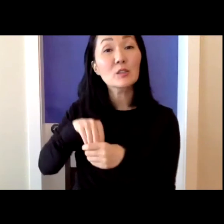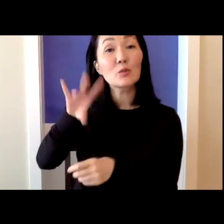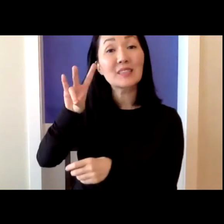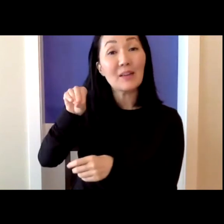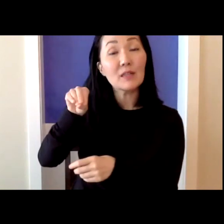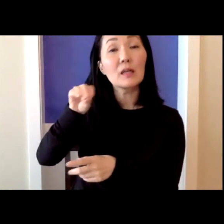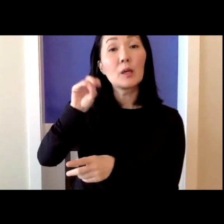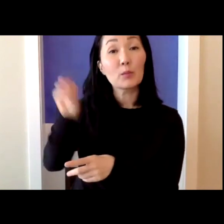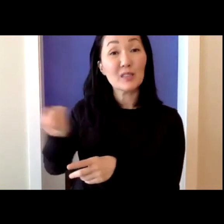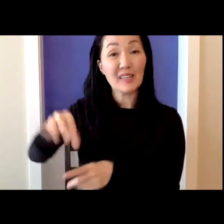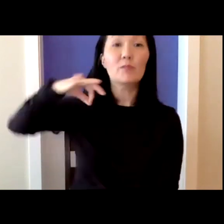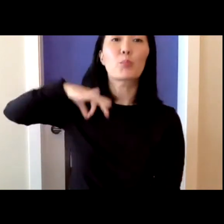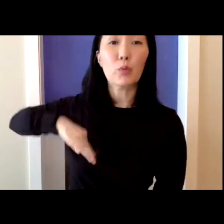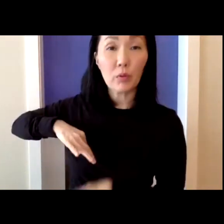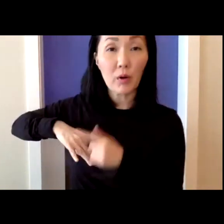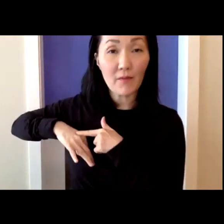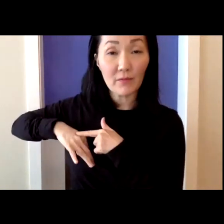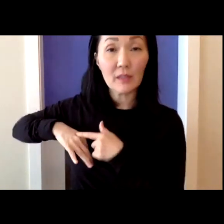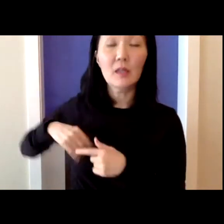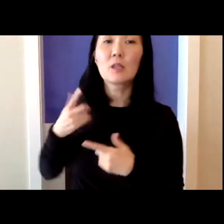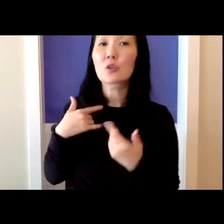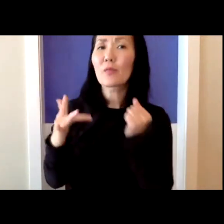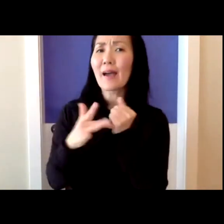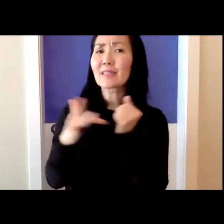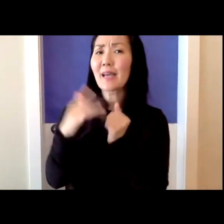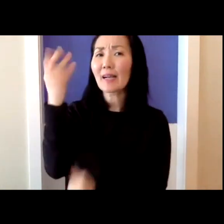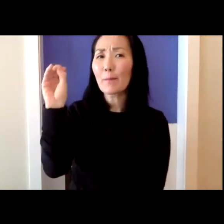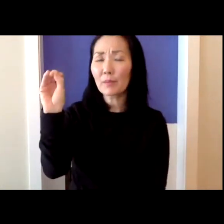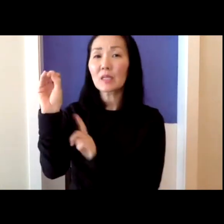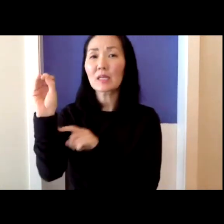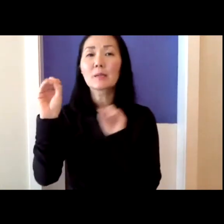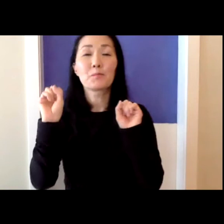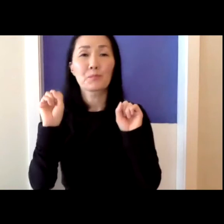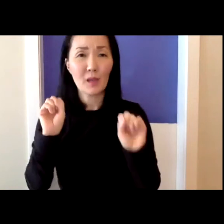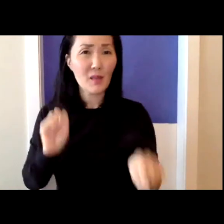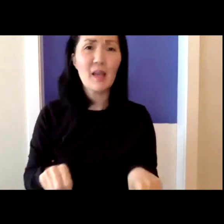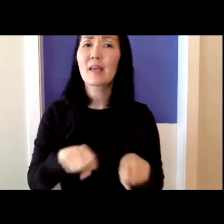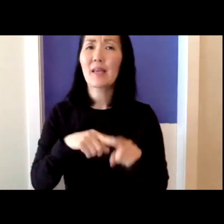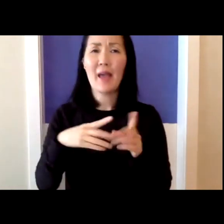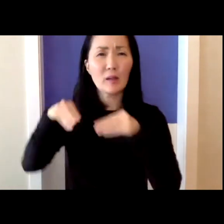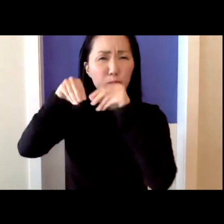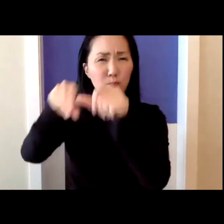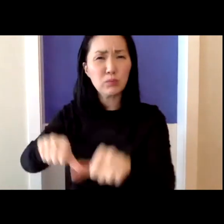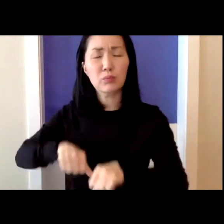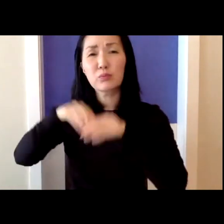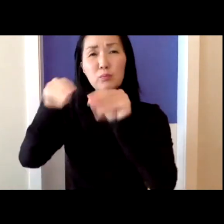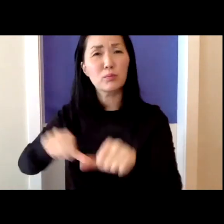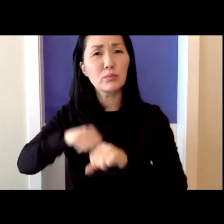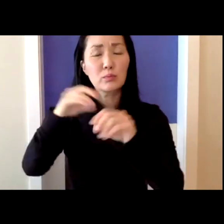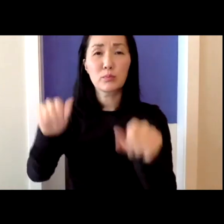These profit margins are what enables tech companies to spend like drunk trust fund kids on things like rent and high